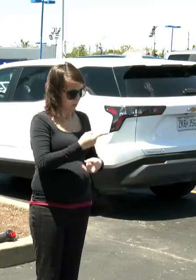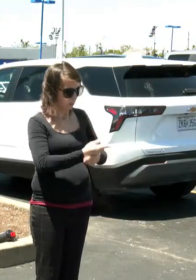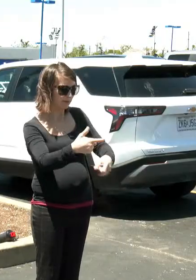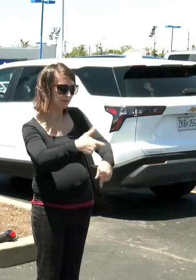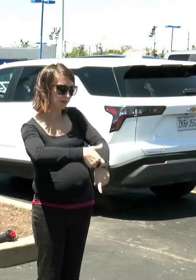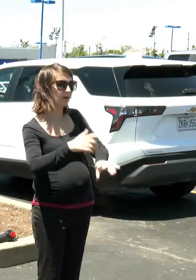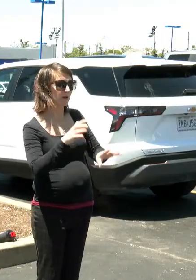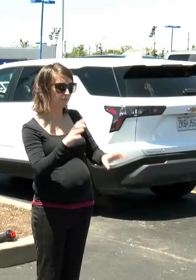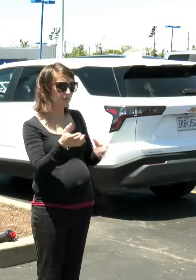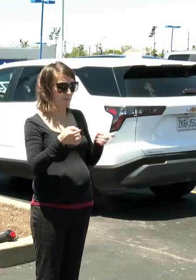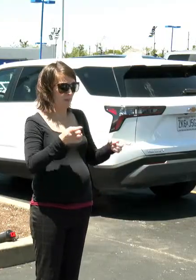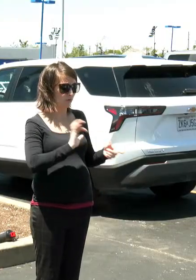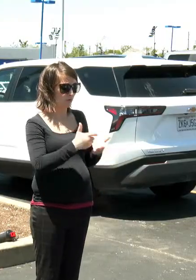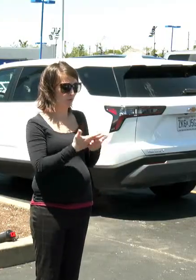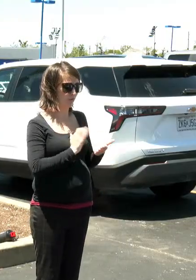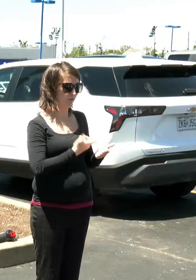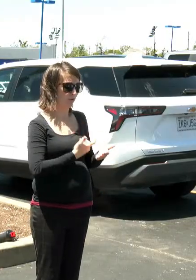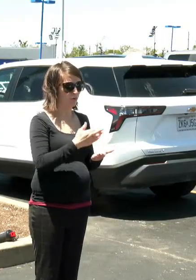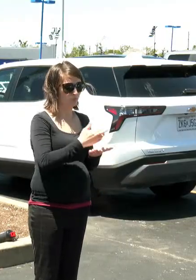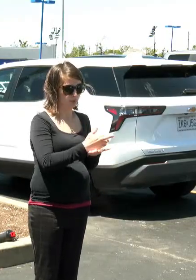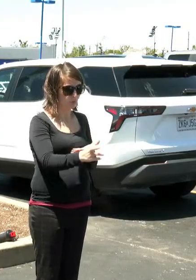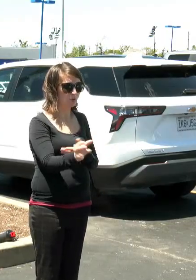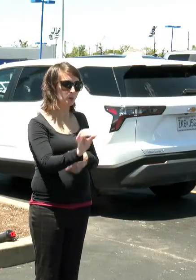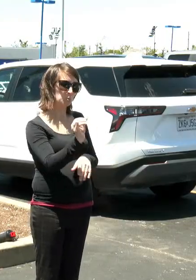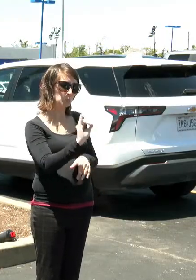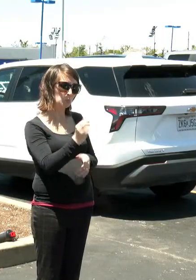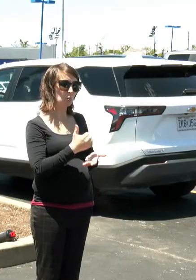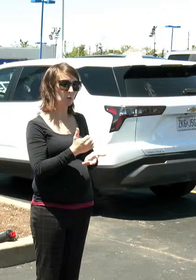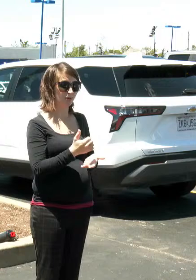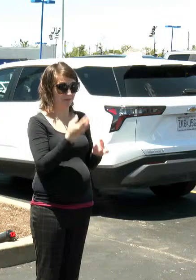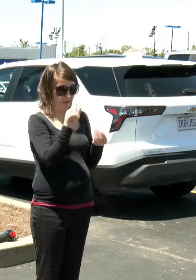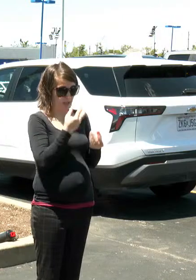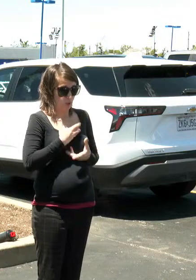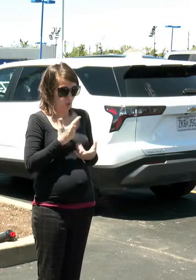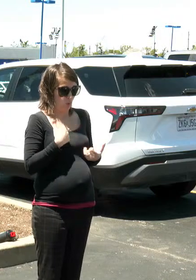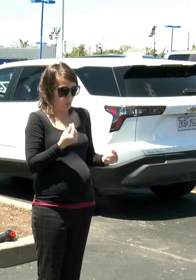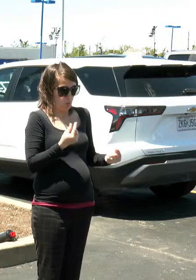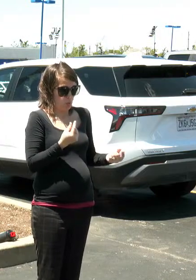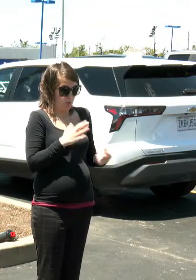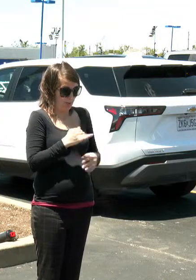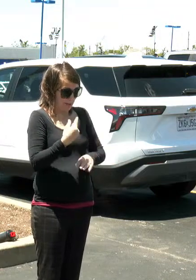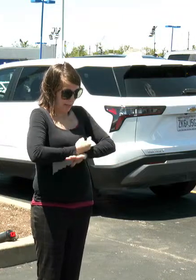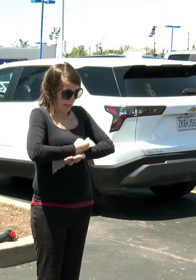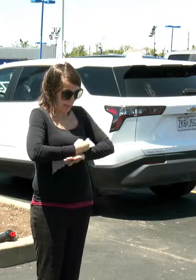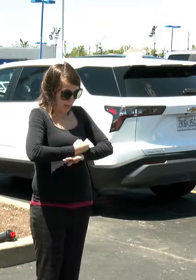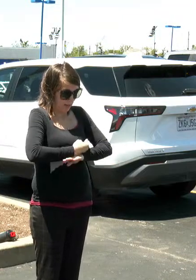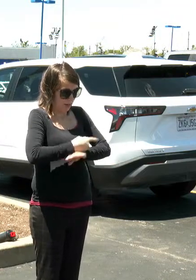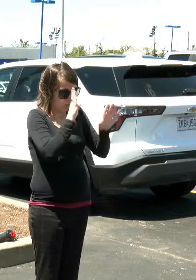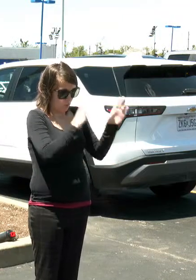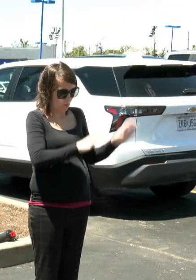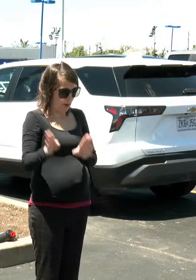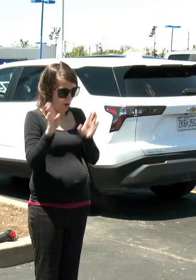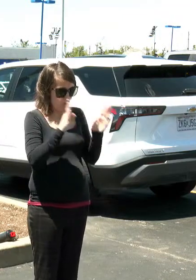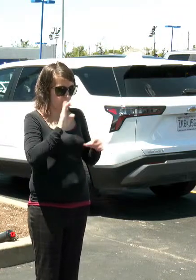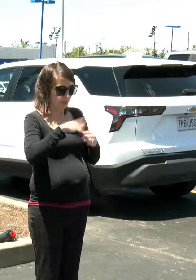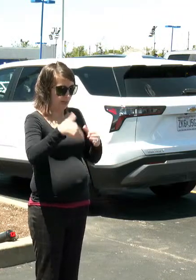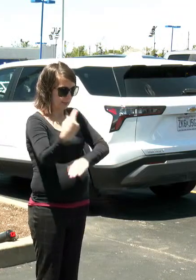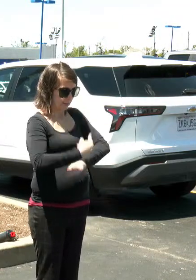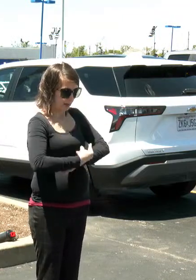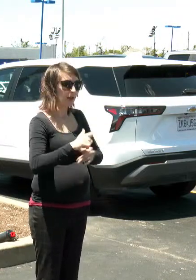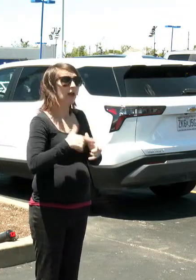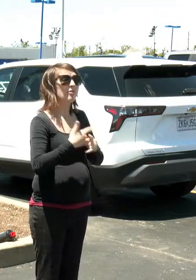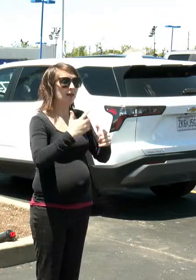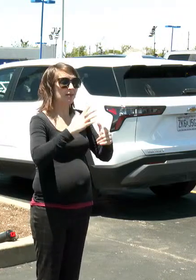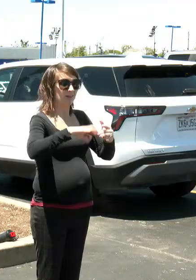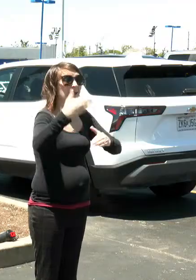It manages all of our resources, tells us what we're doing the day of, prepares a plan for the next day and the